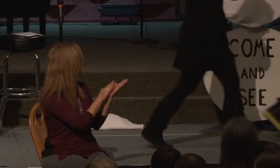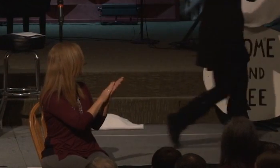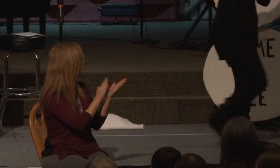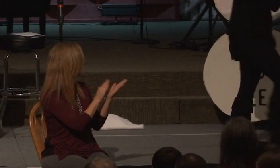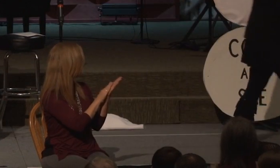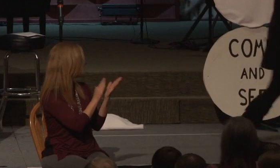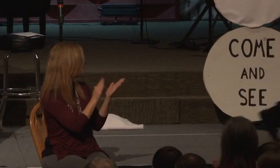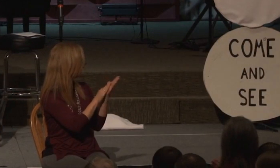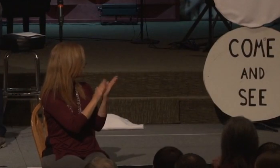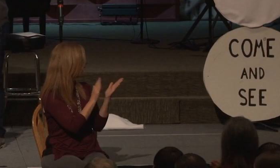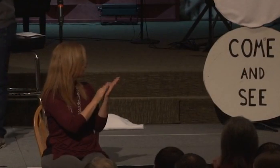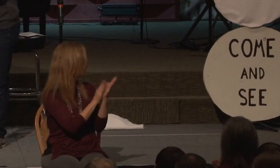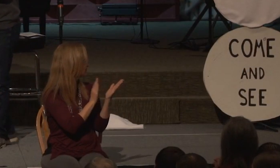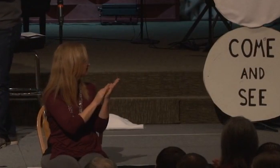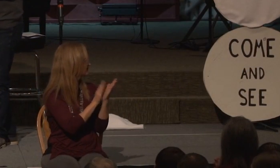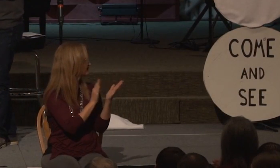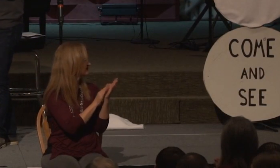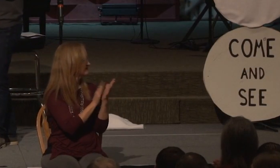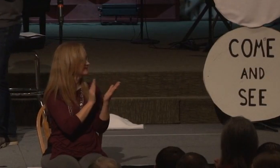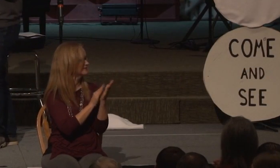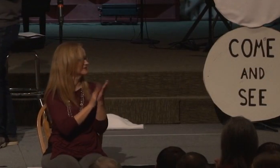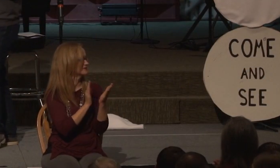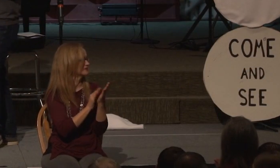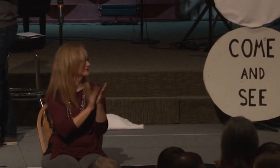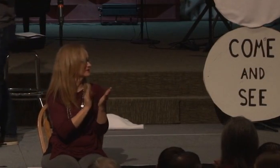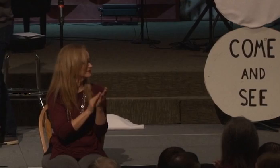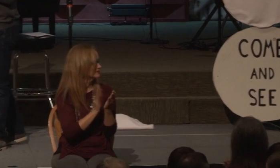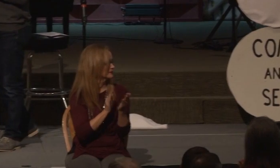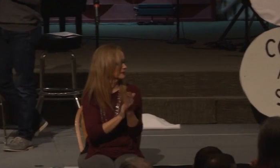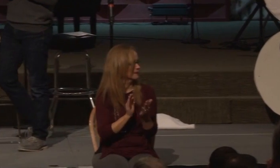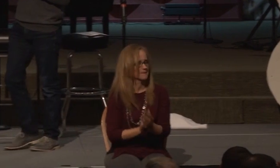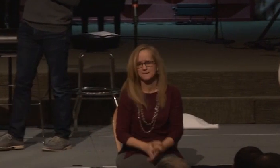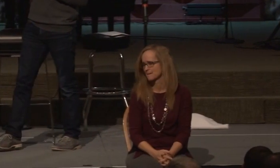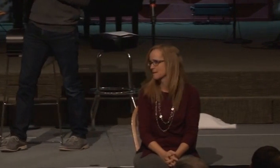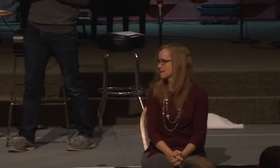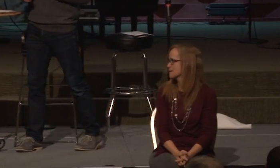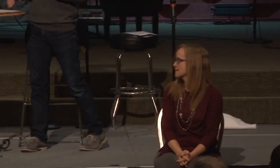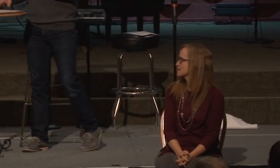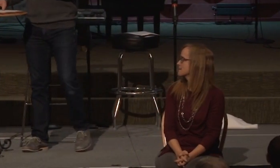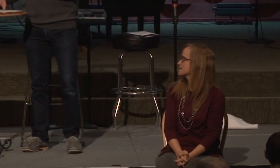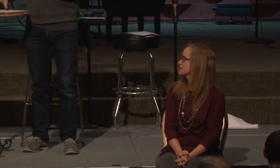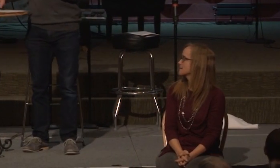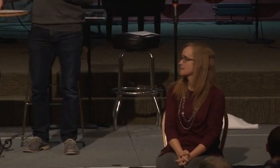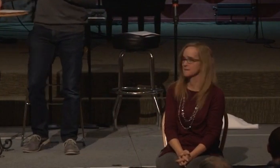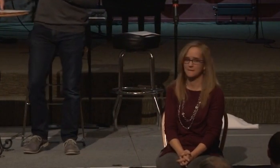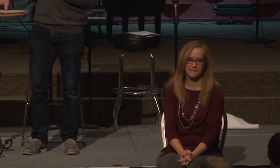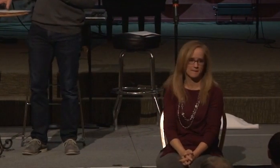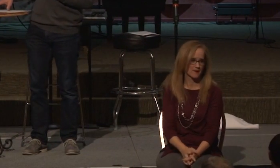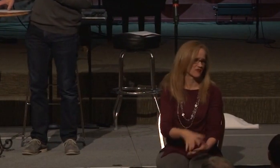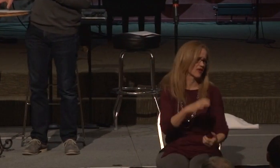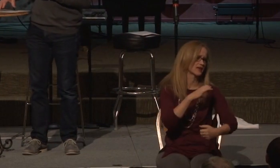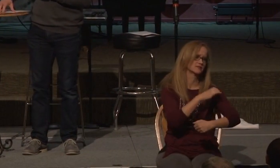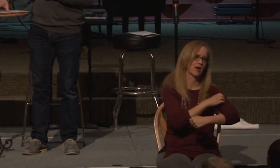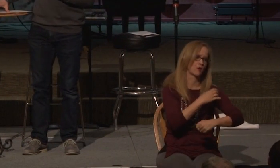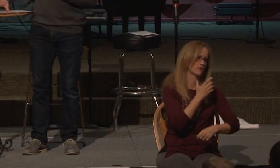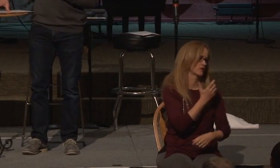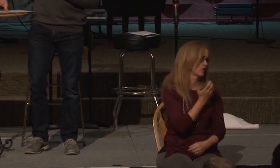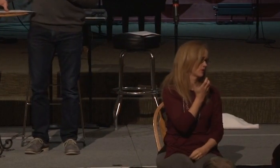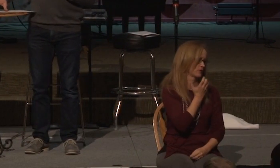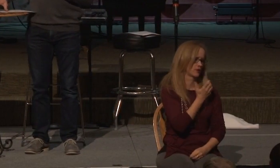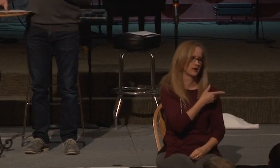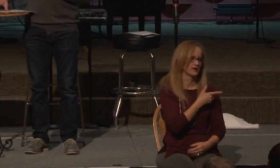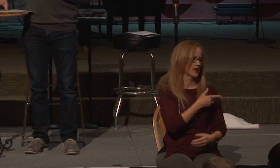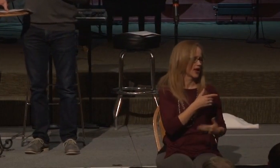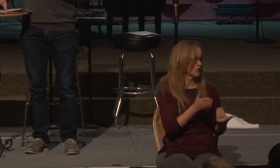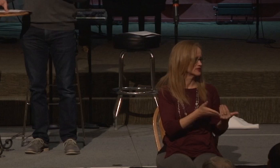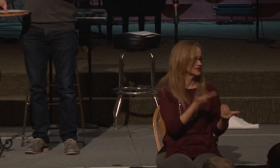Let's give them a round of applause. Thank you. That's powerful. And just shows you how